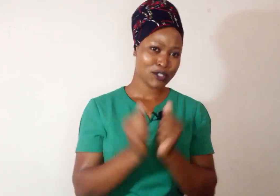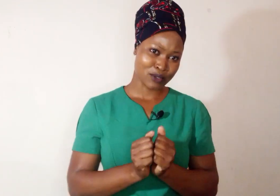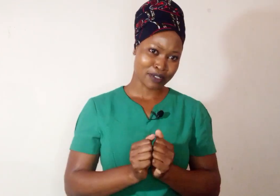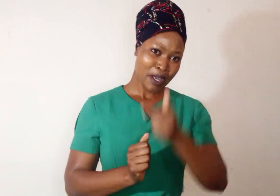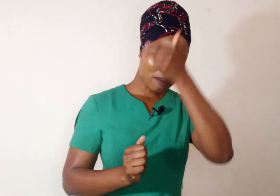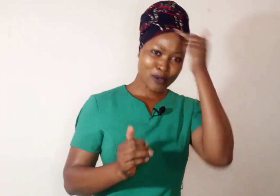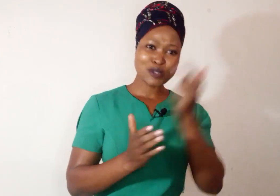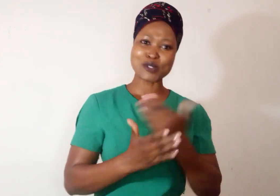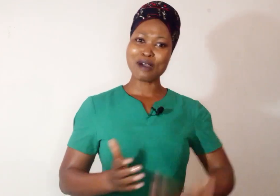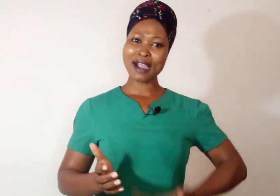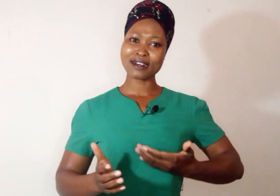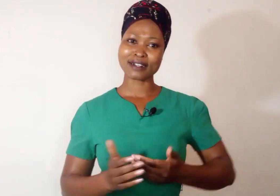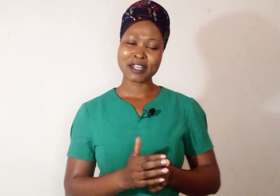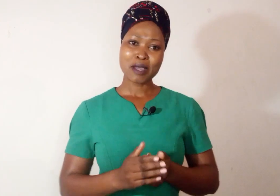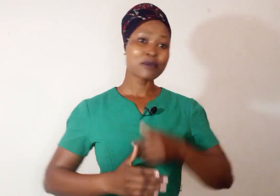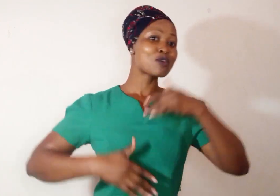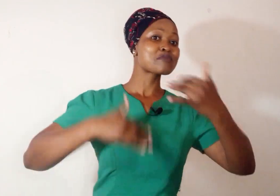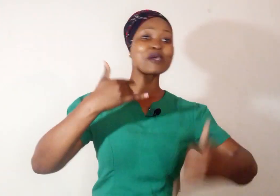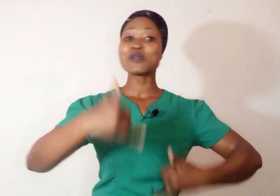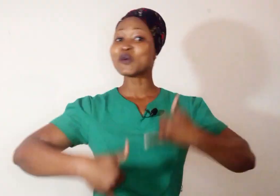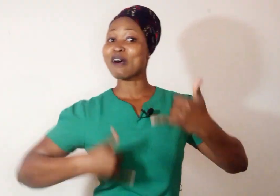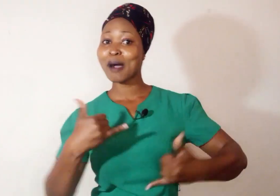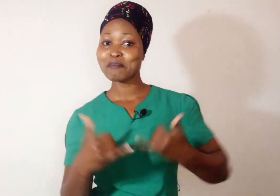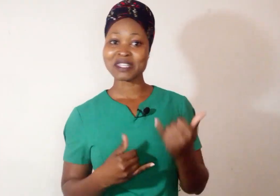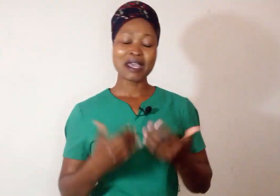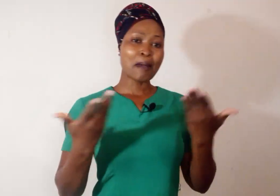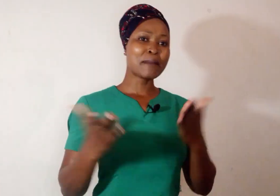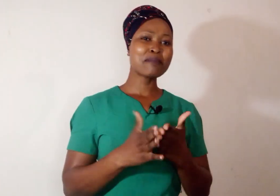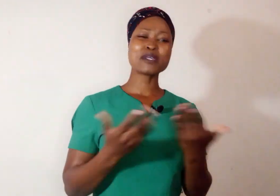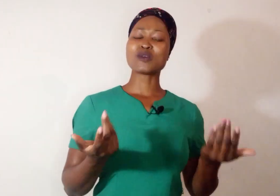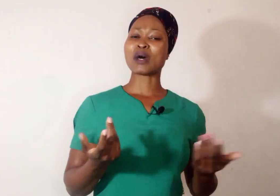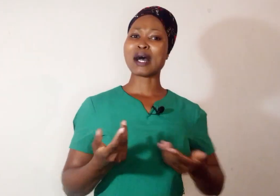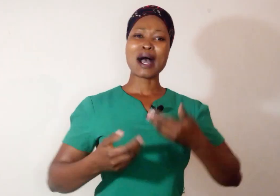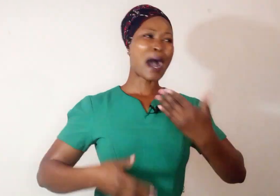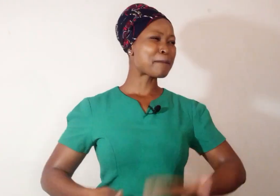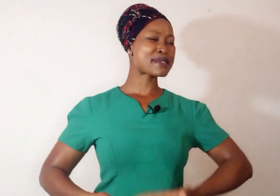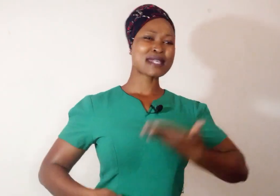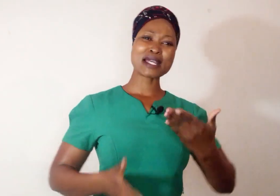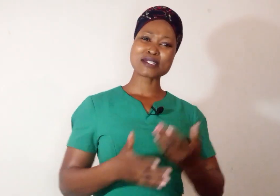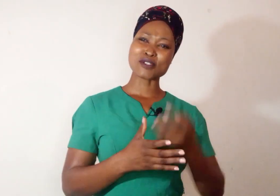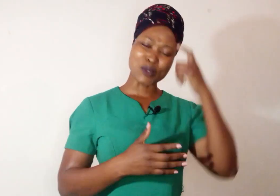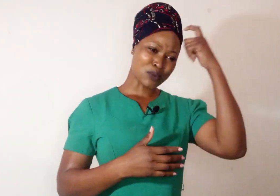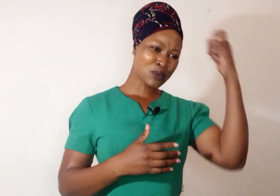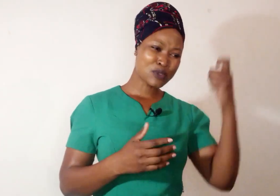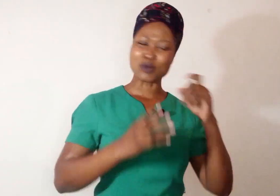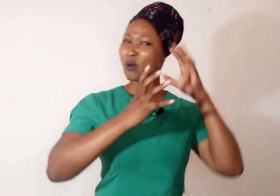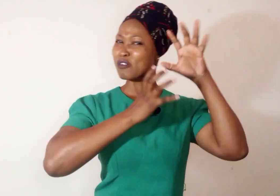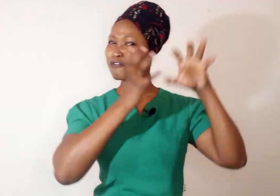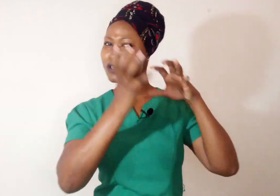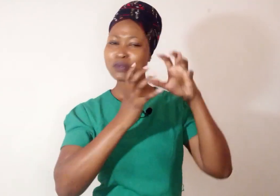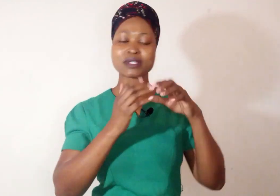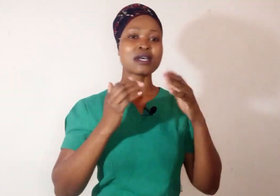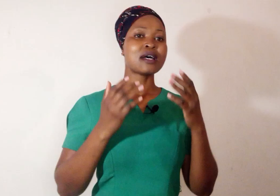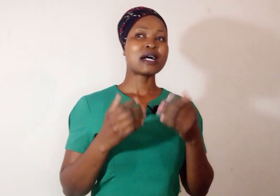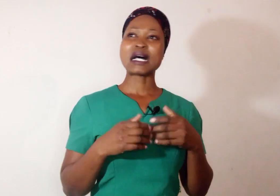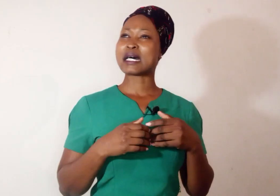Communication, because you're angry, because maybe you're happy, maybe you are upset, you're rude, you're confused,